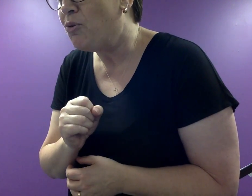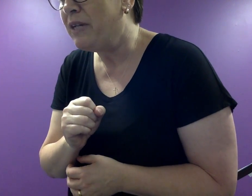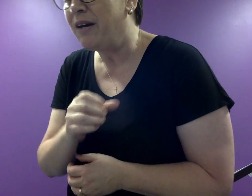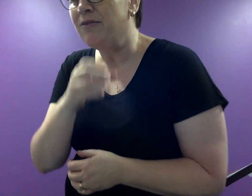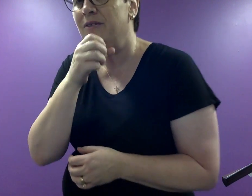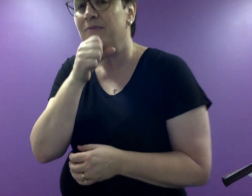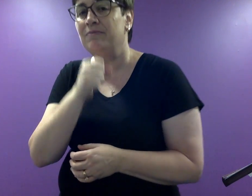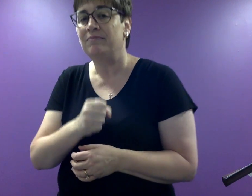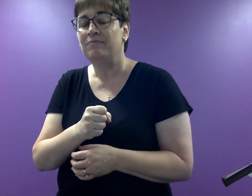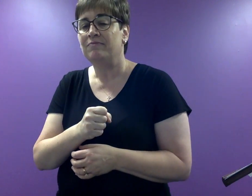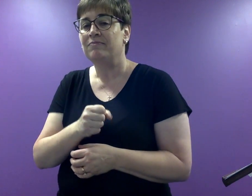down.